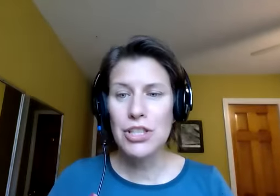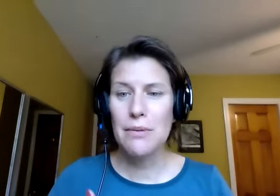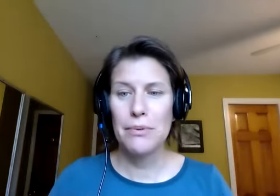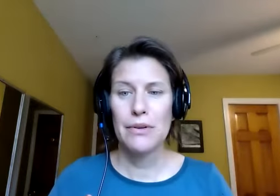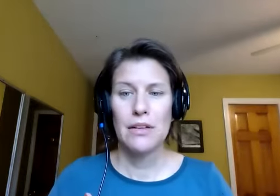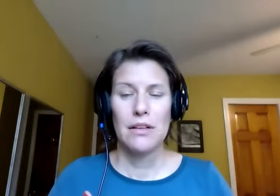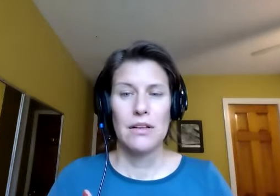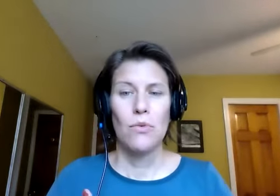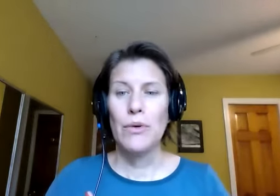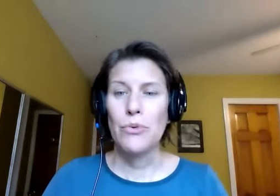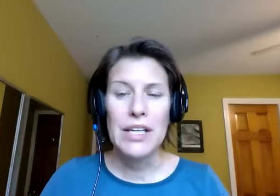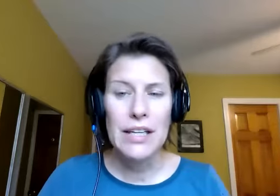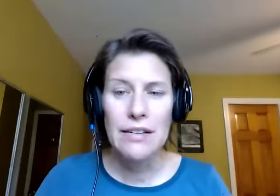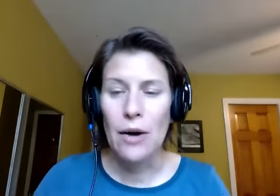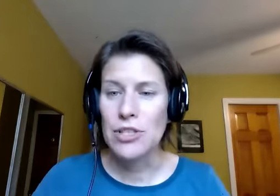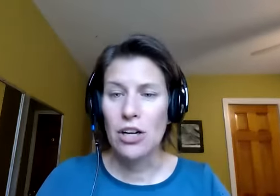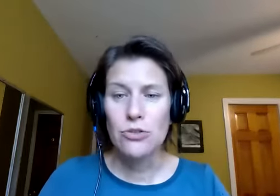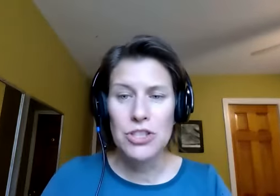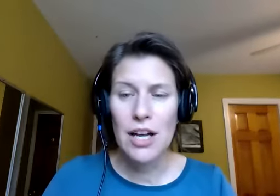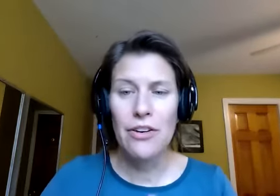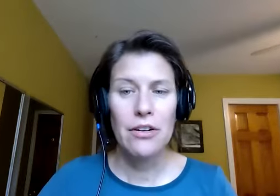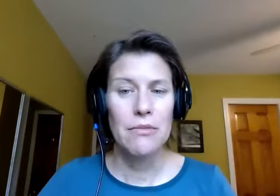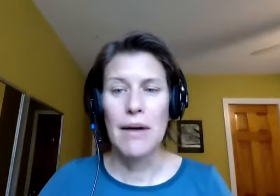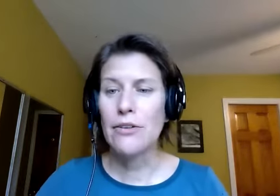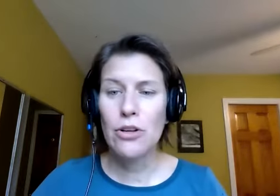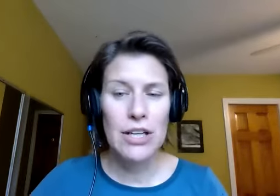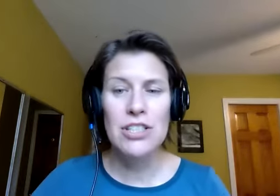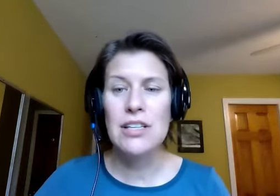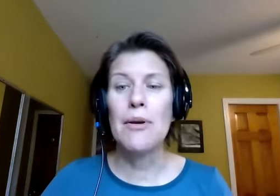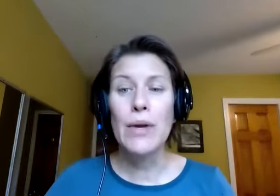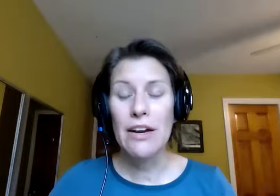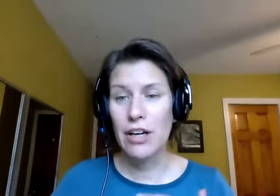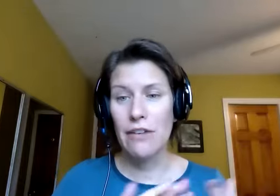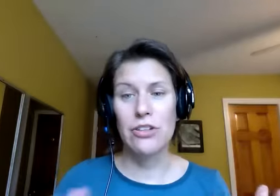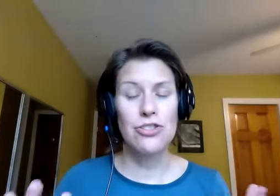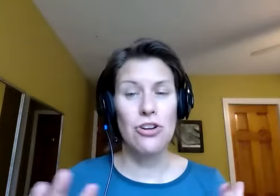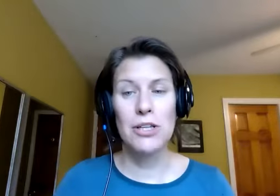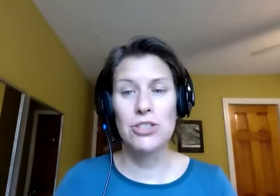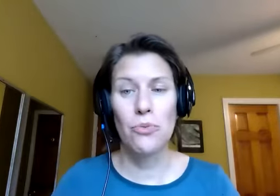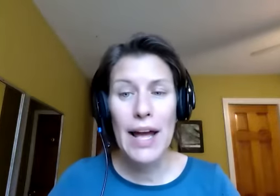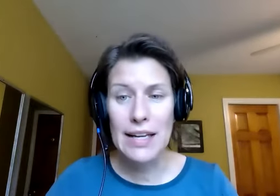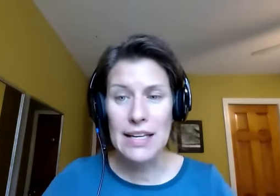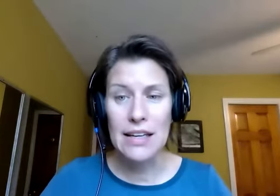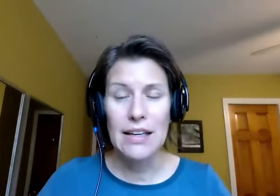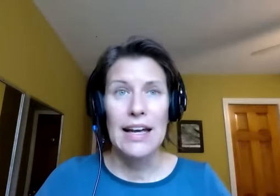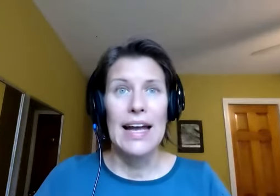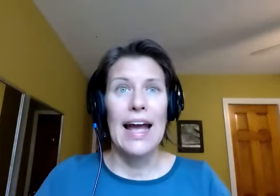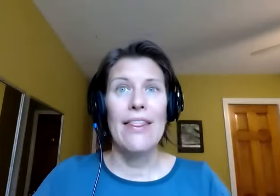what we read, how we talk to each other, microaggressions. I mean, we have covered so much already and